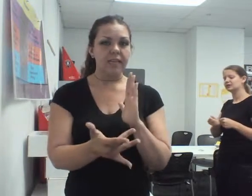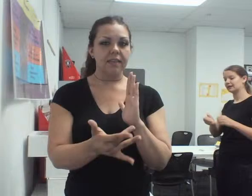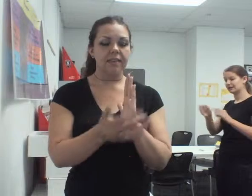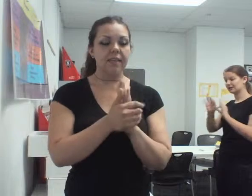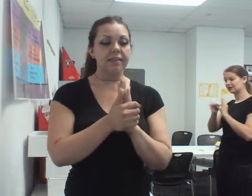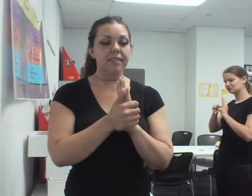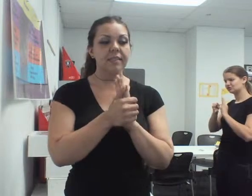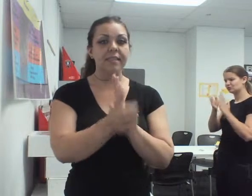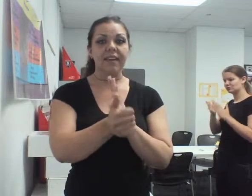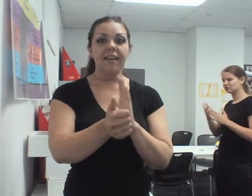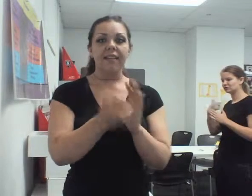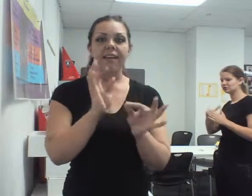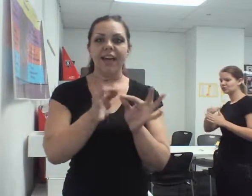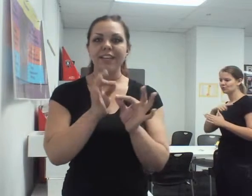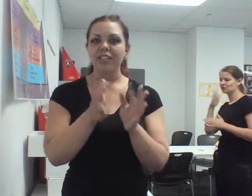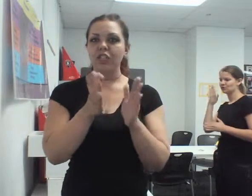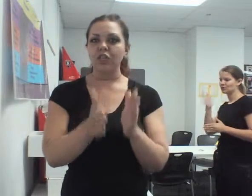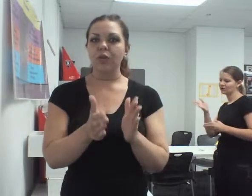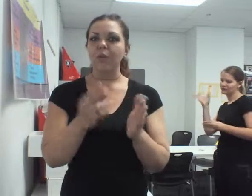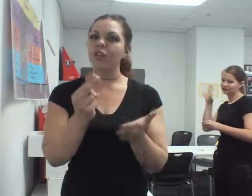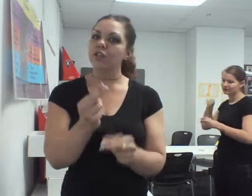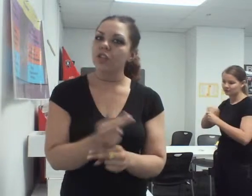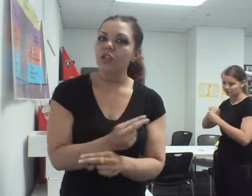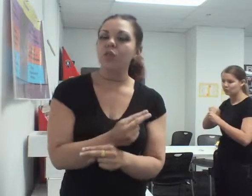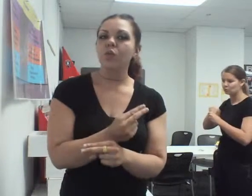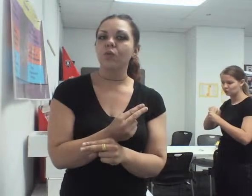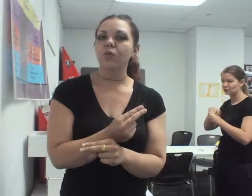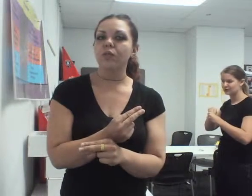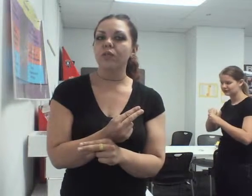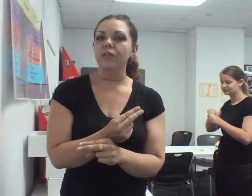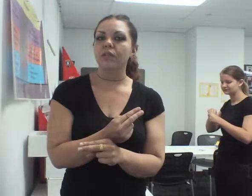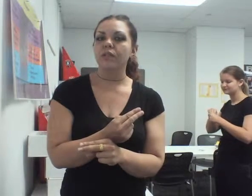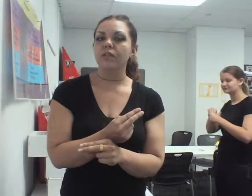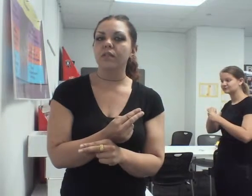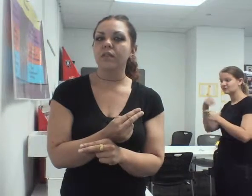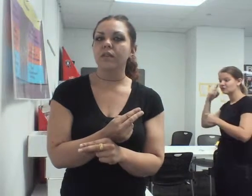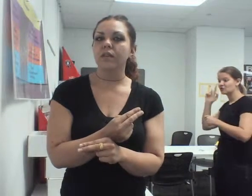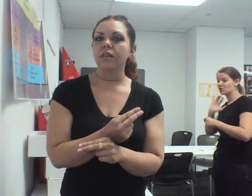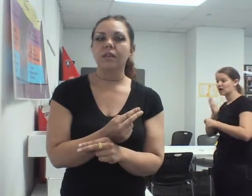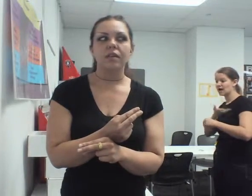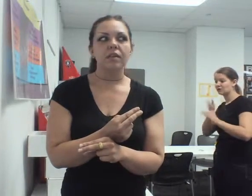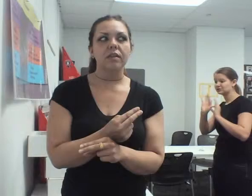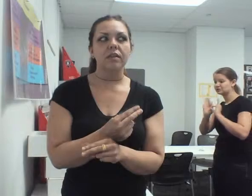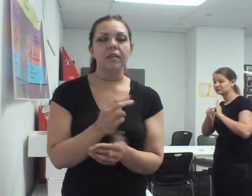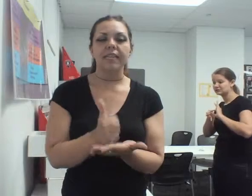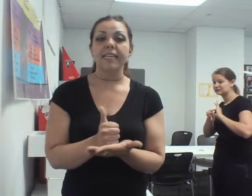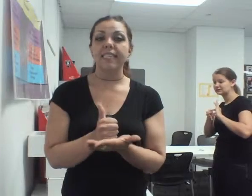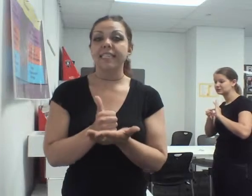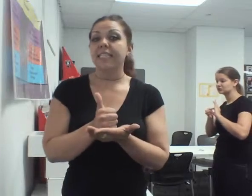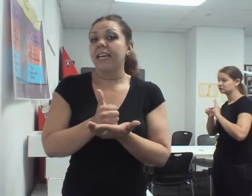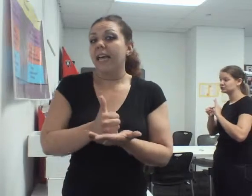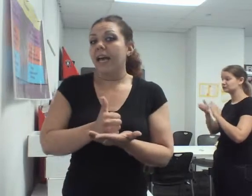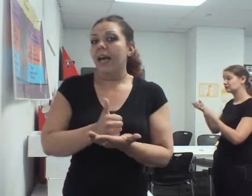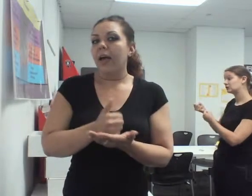we employ to either make our expressive interpretation crystal